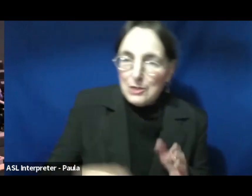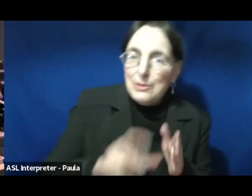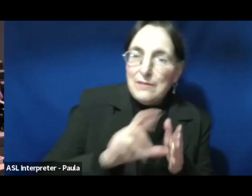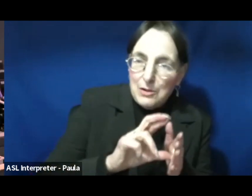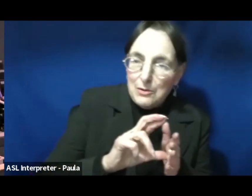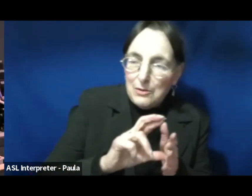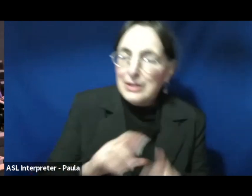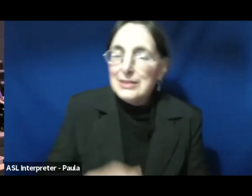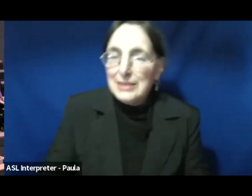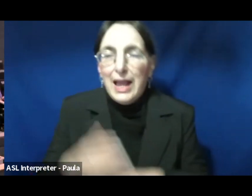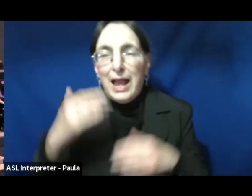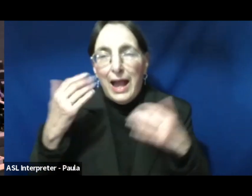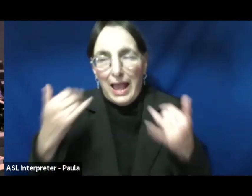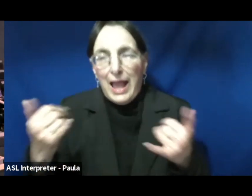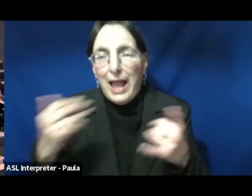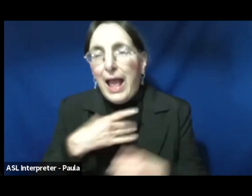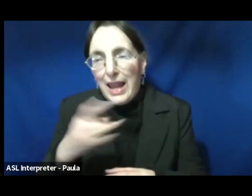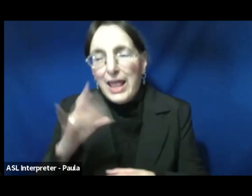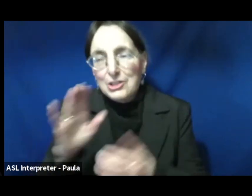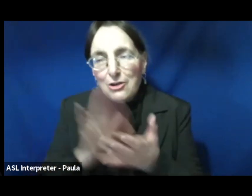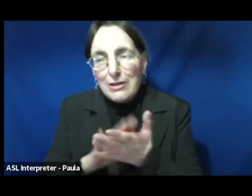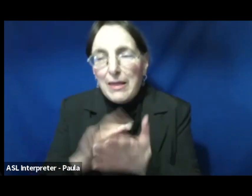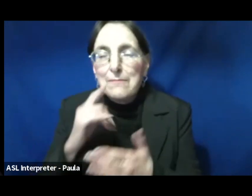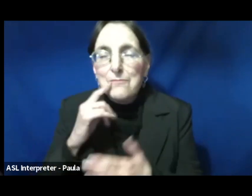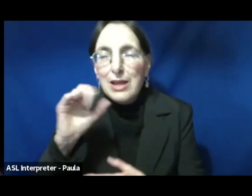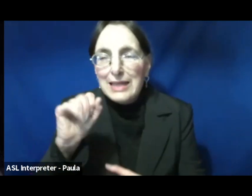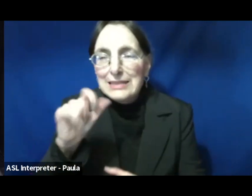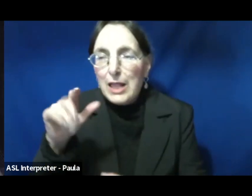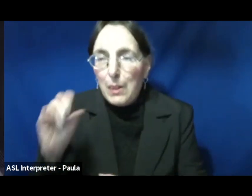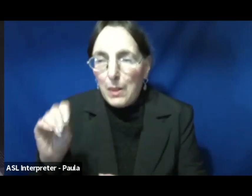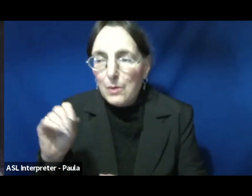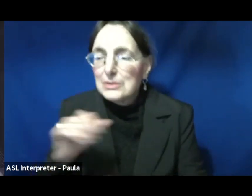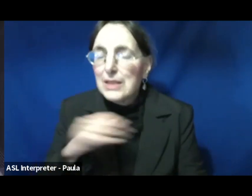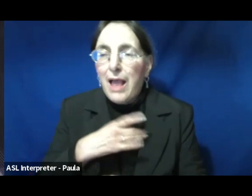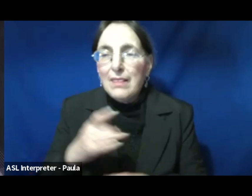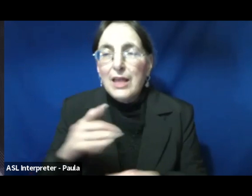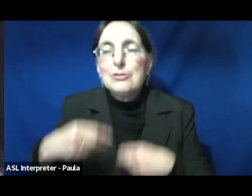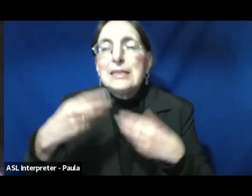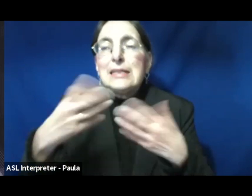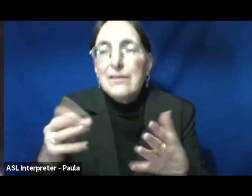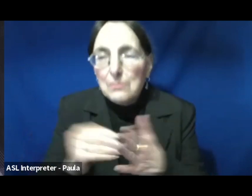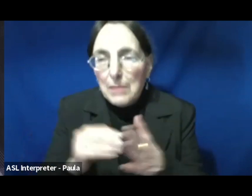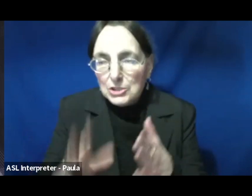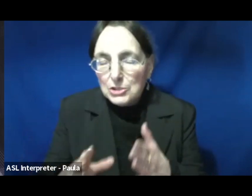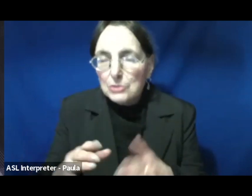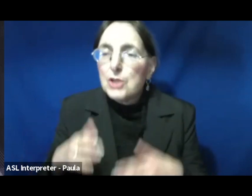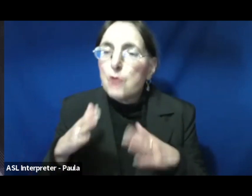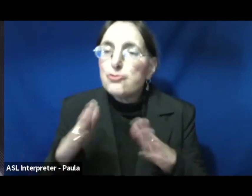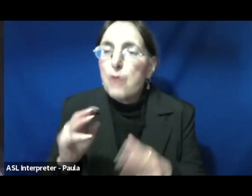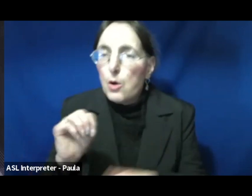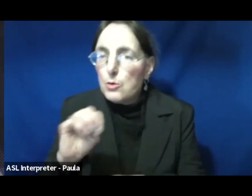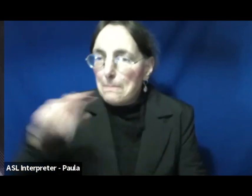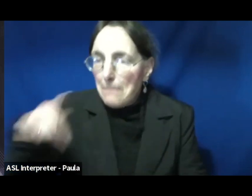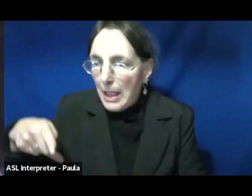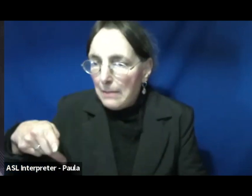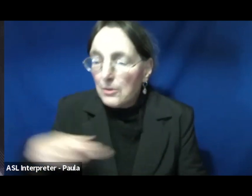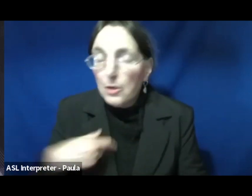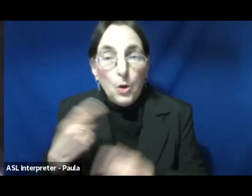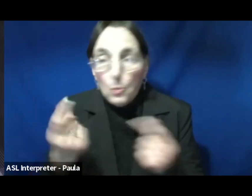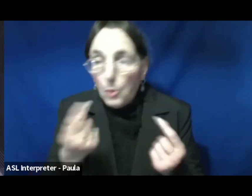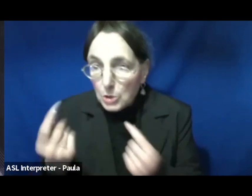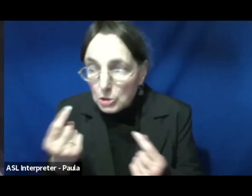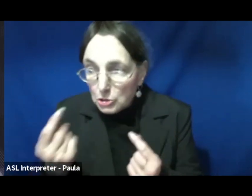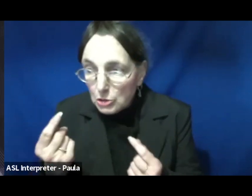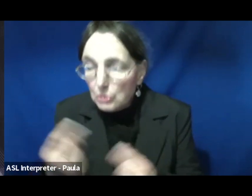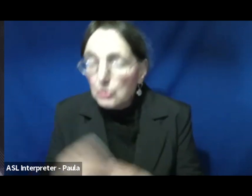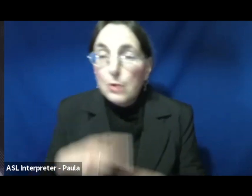clap for SLOs, okay? I like to give my students a roadmap. Here's where we're going to go. And I talk about it, and I say, here's what we just talked about. And if you have